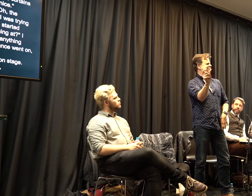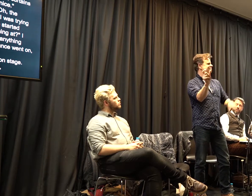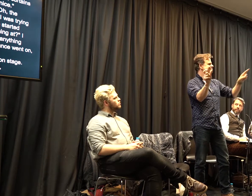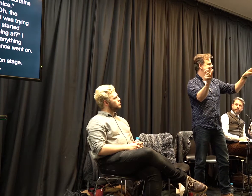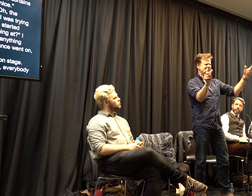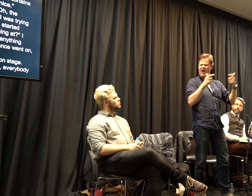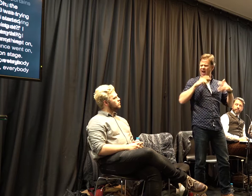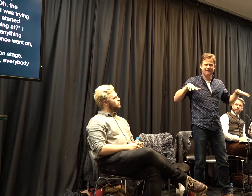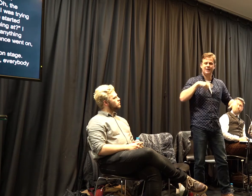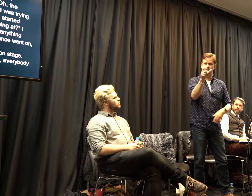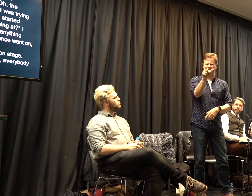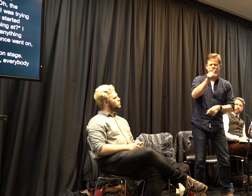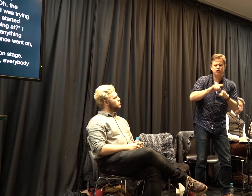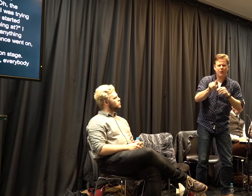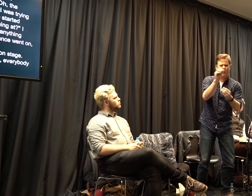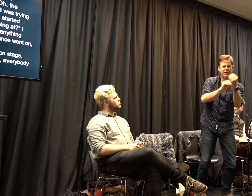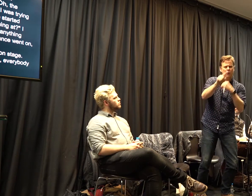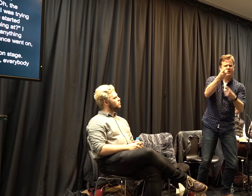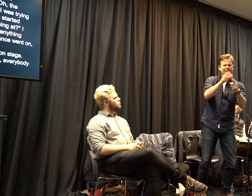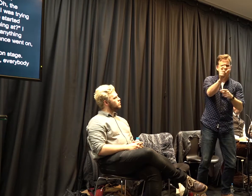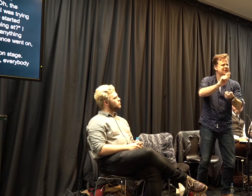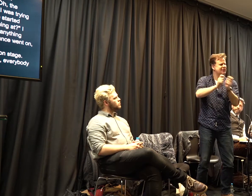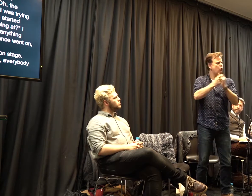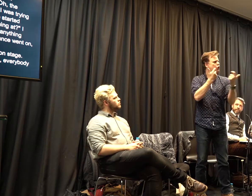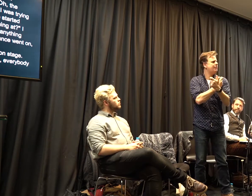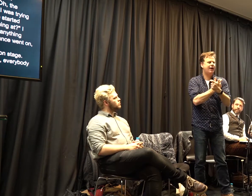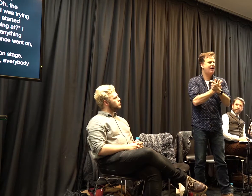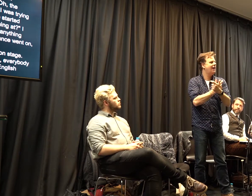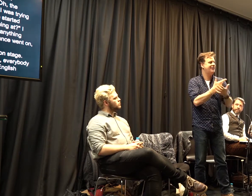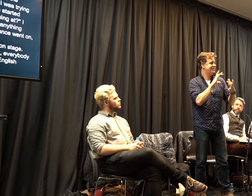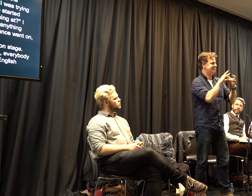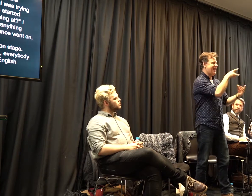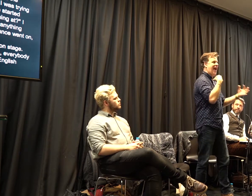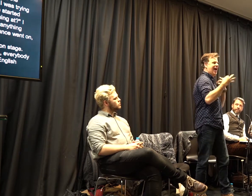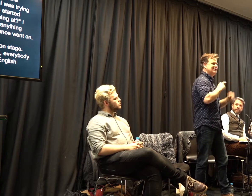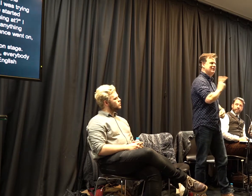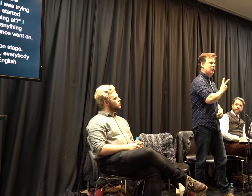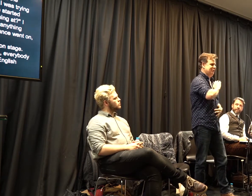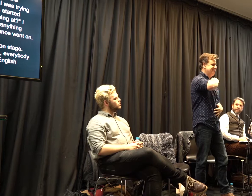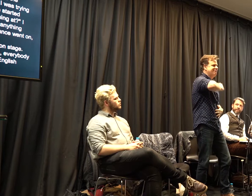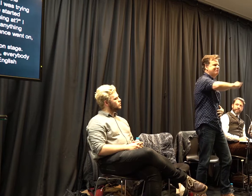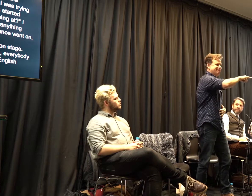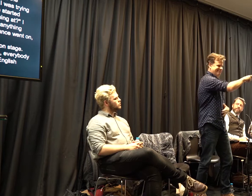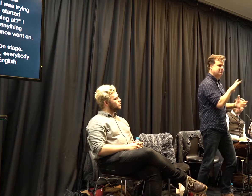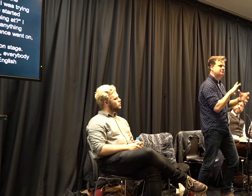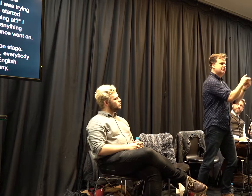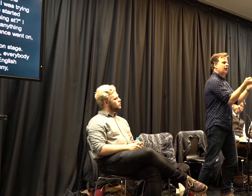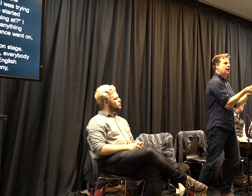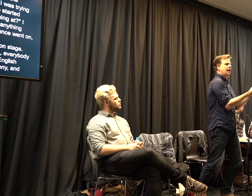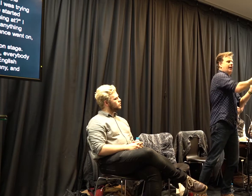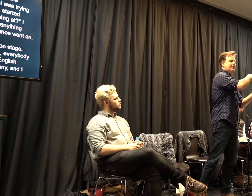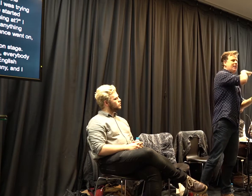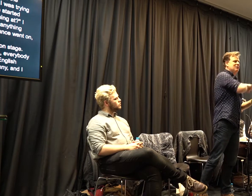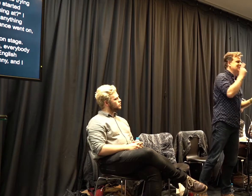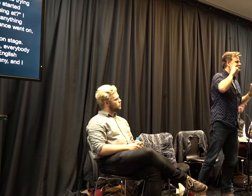started laughing. But when I looked at this English caption, I couldn't understand why it was funny. And I realised it was